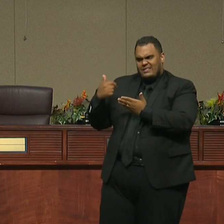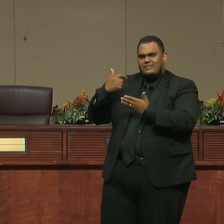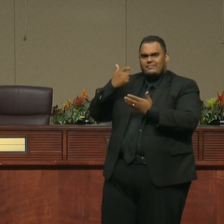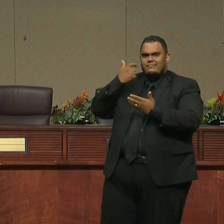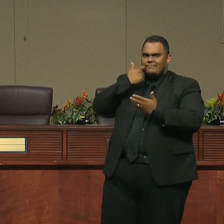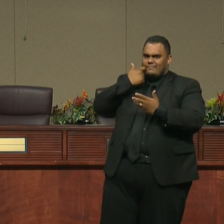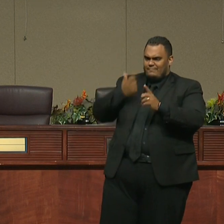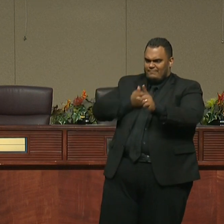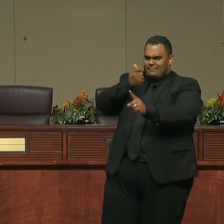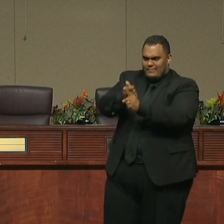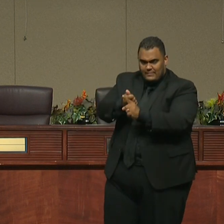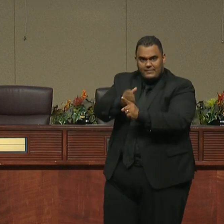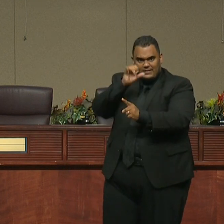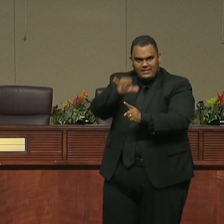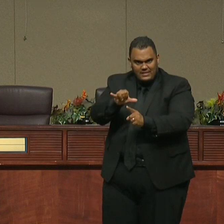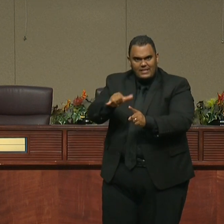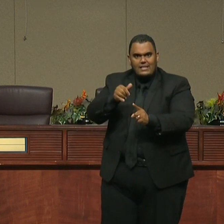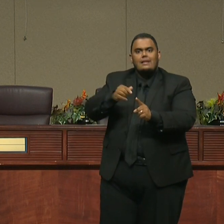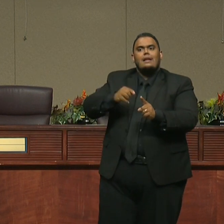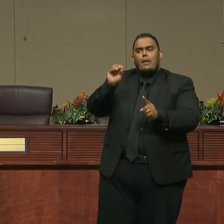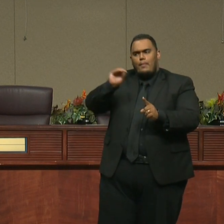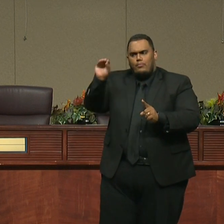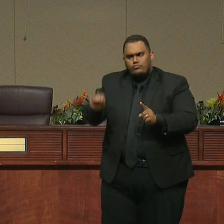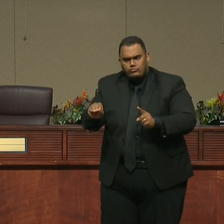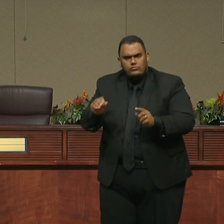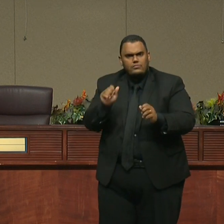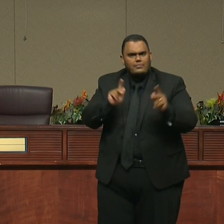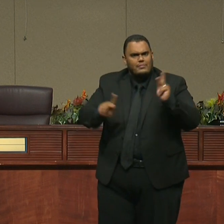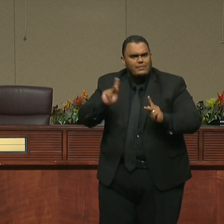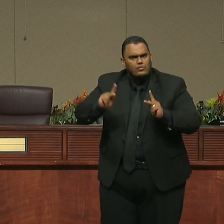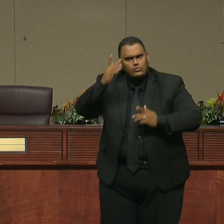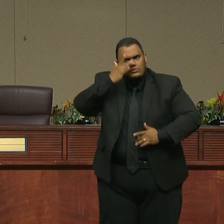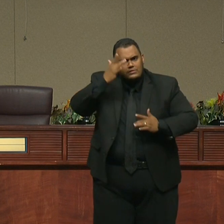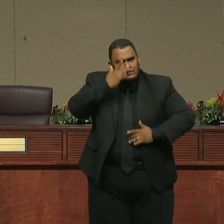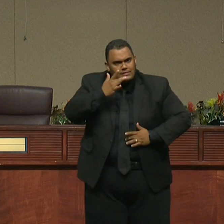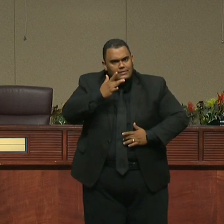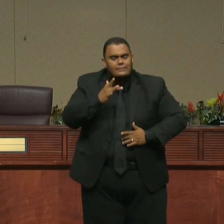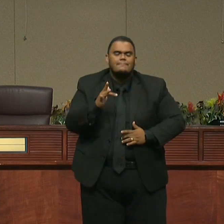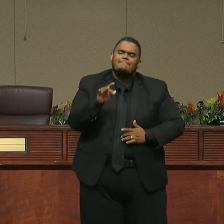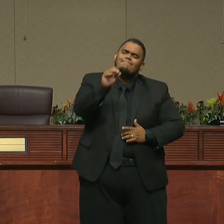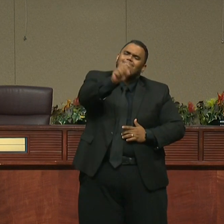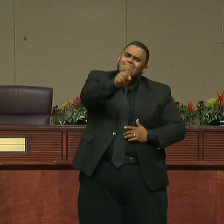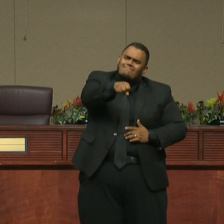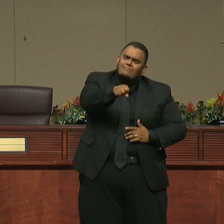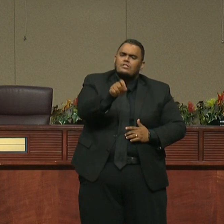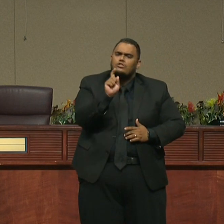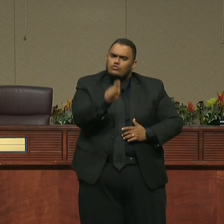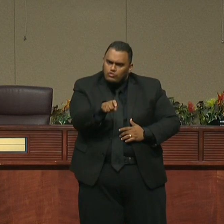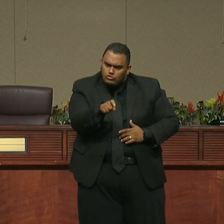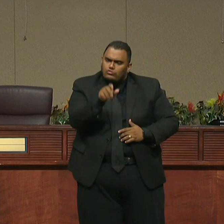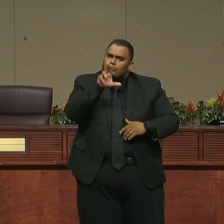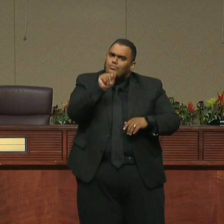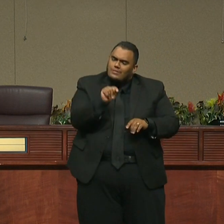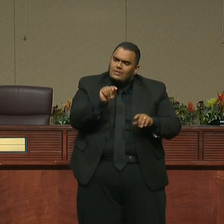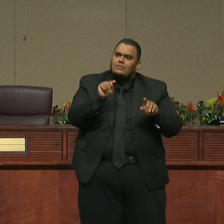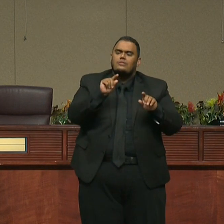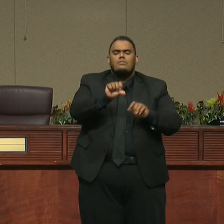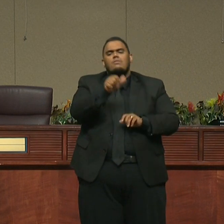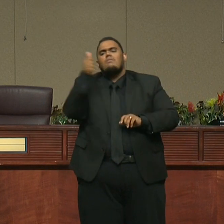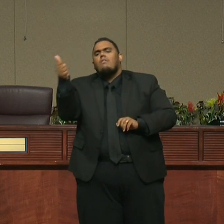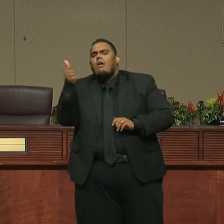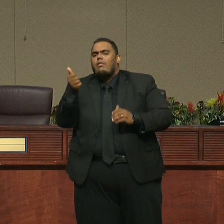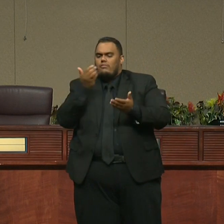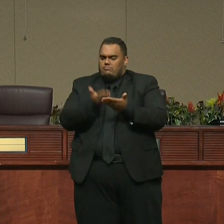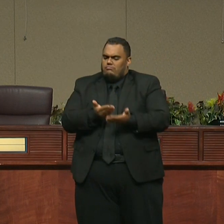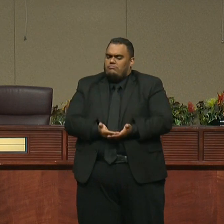rate? And the truth is, yes, it should have, although we think there are other factors there, because